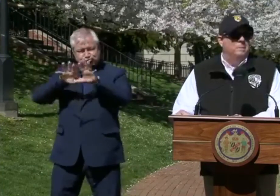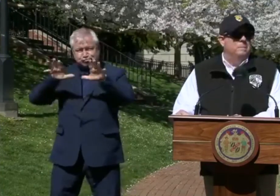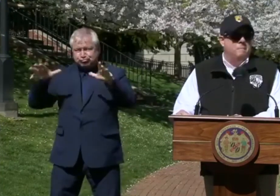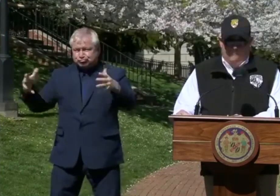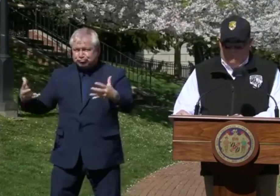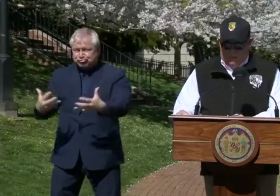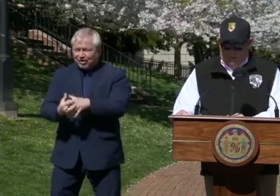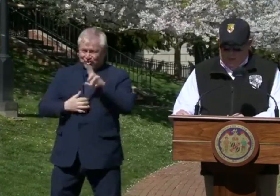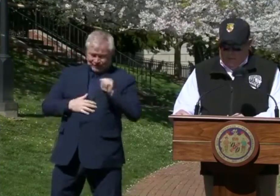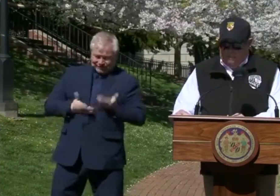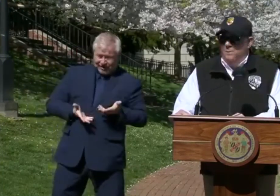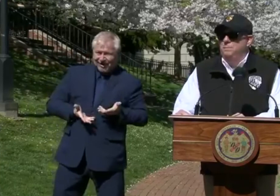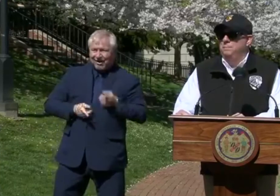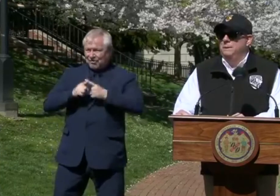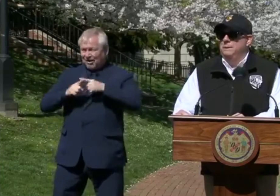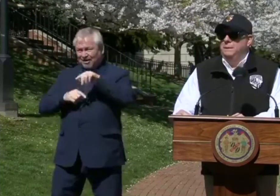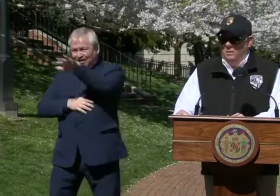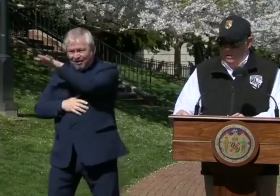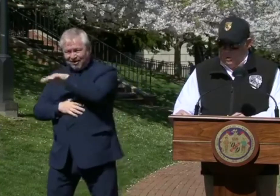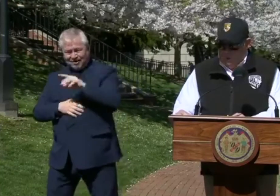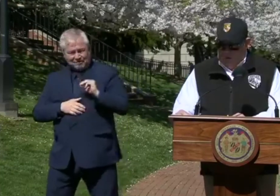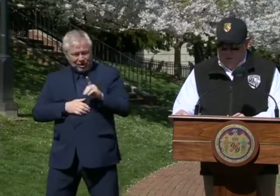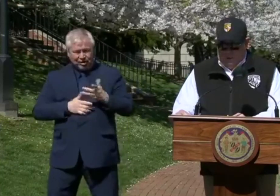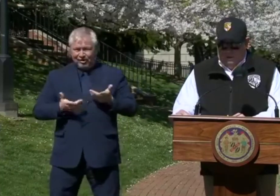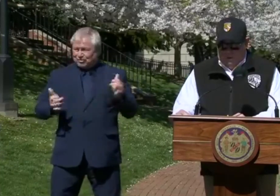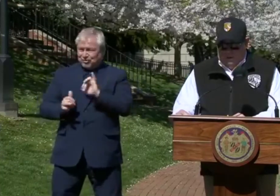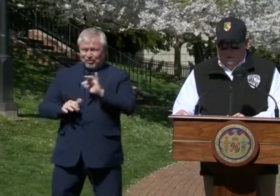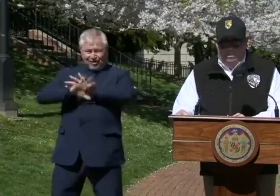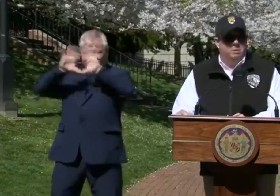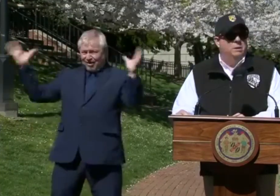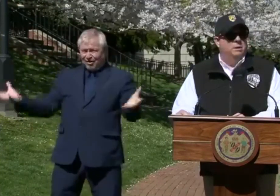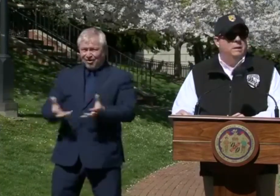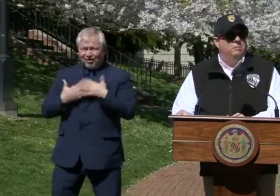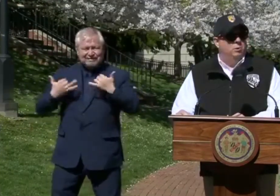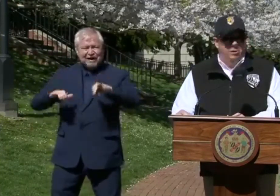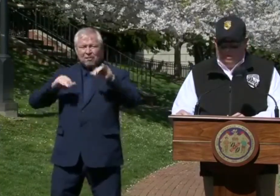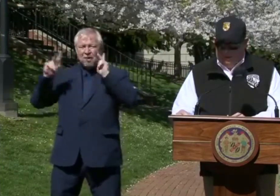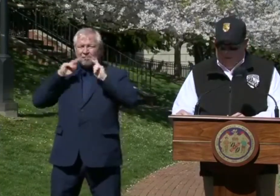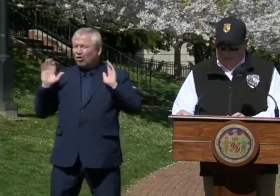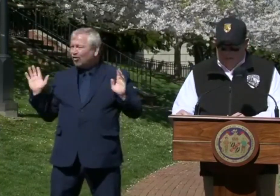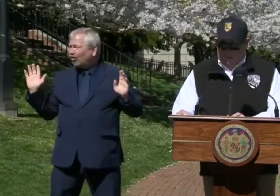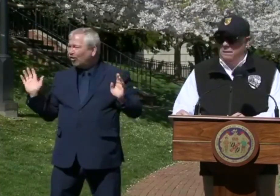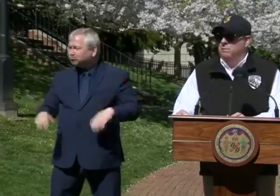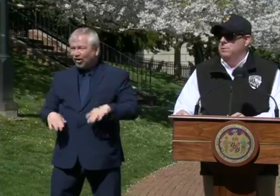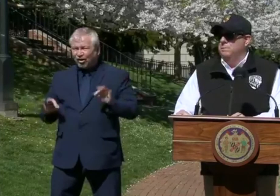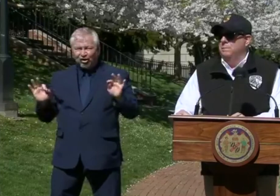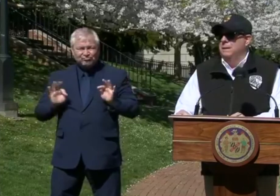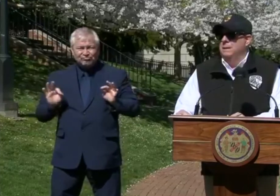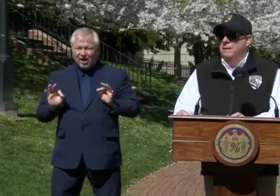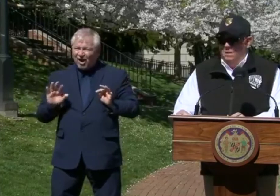state, some people are still choosing to ignore those executive orders and